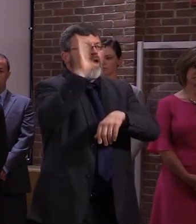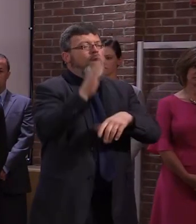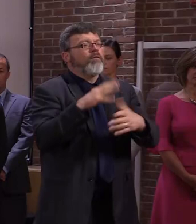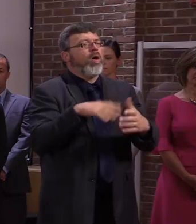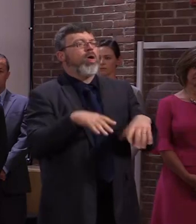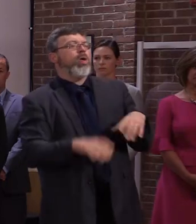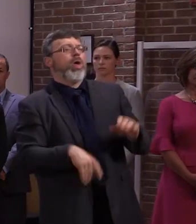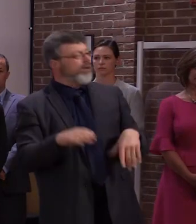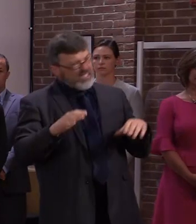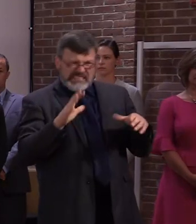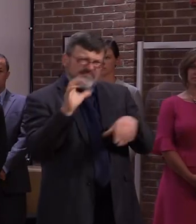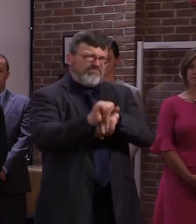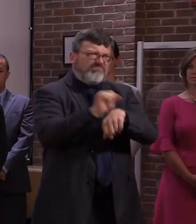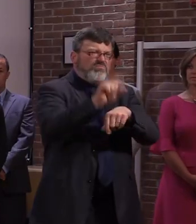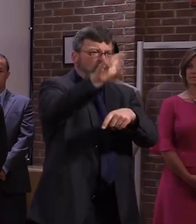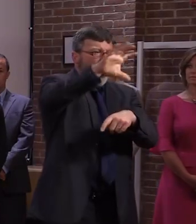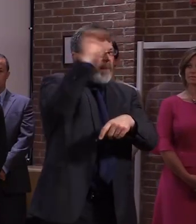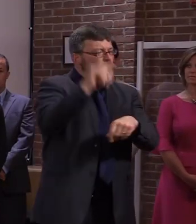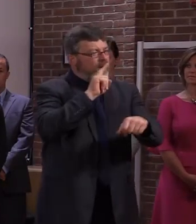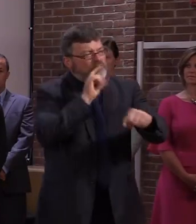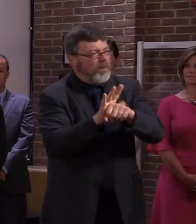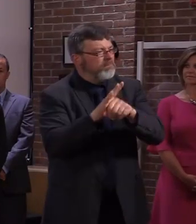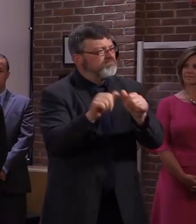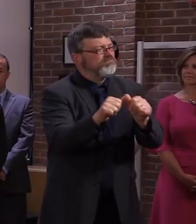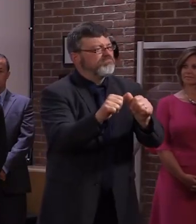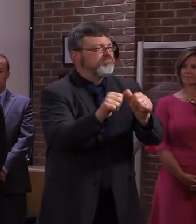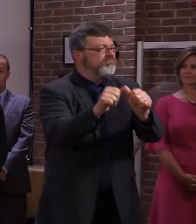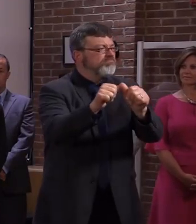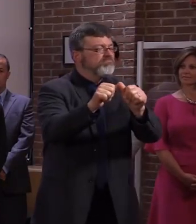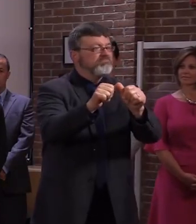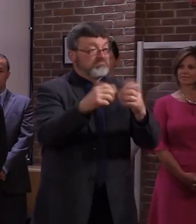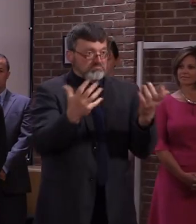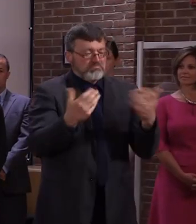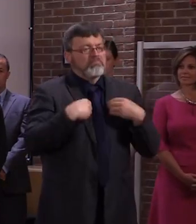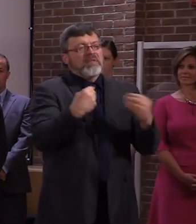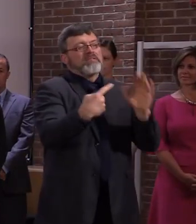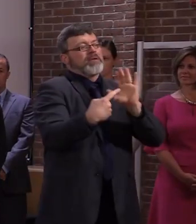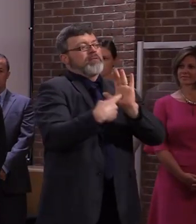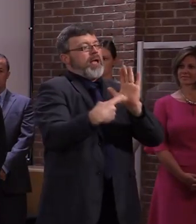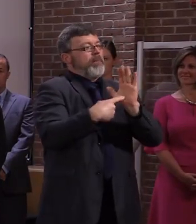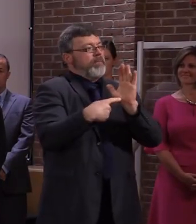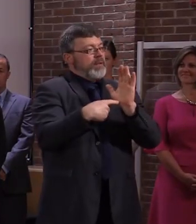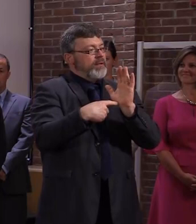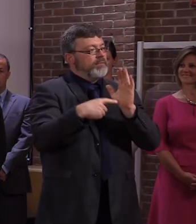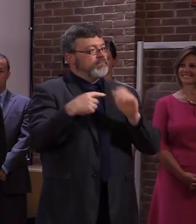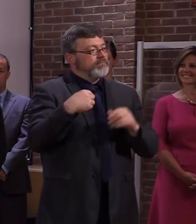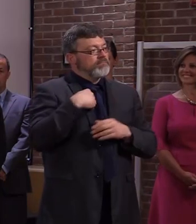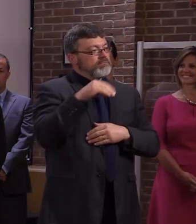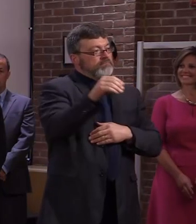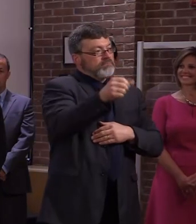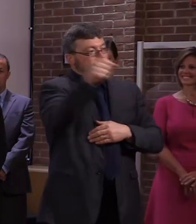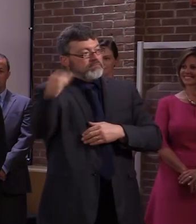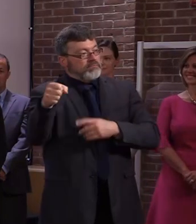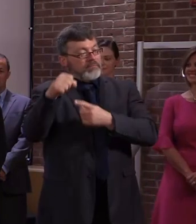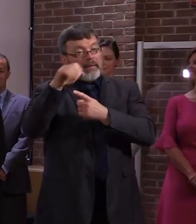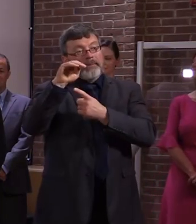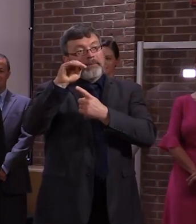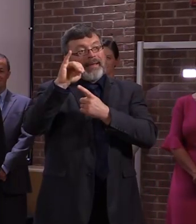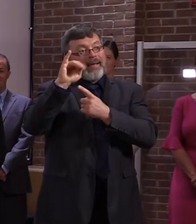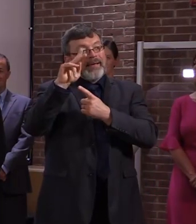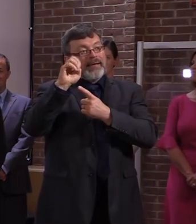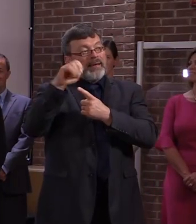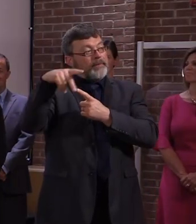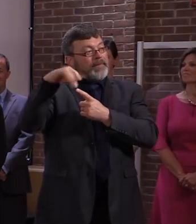creative. For example, when I appointed Mike Pichek as Commissioner of